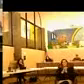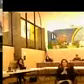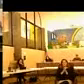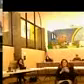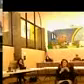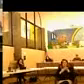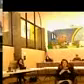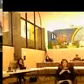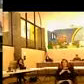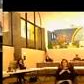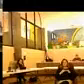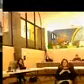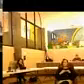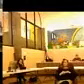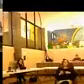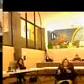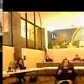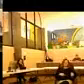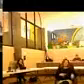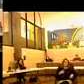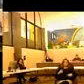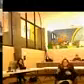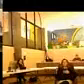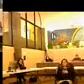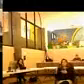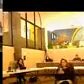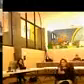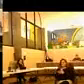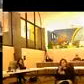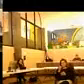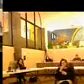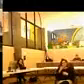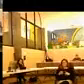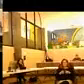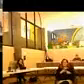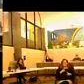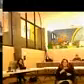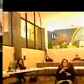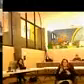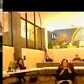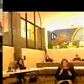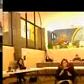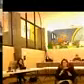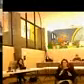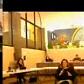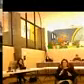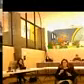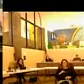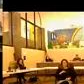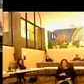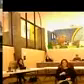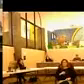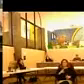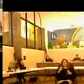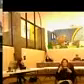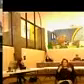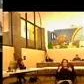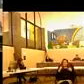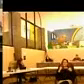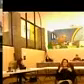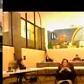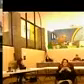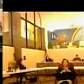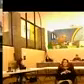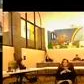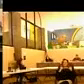did come in and present to collect information from the members. So it's almost like tonight is the start of the clock rather